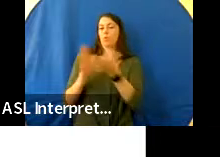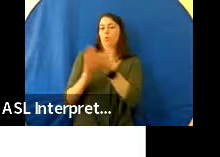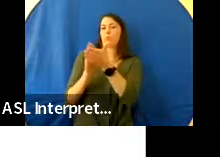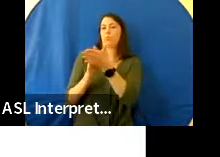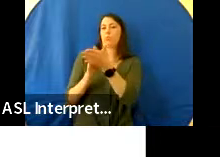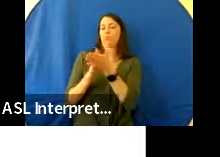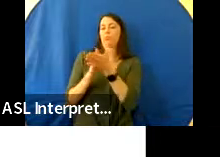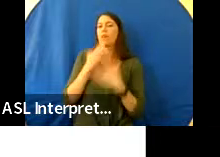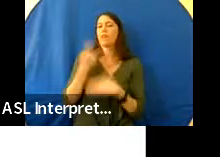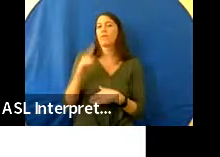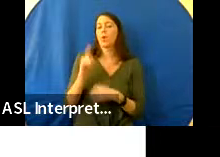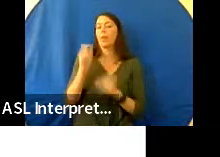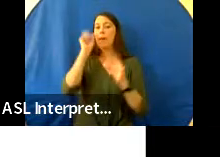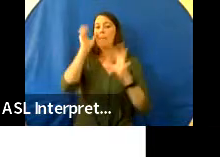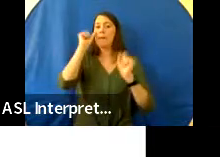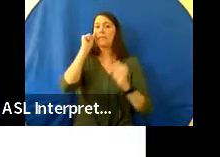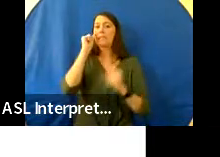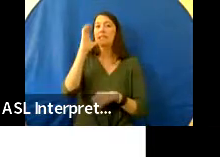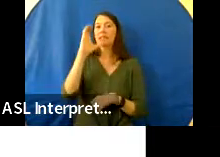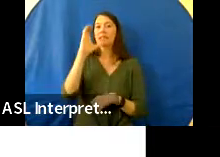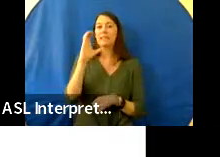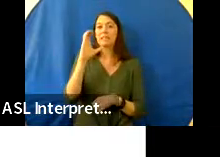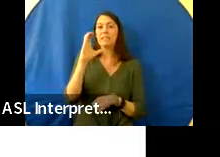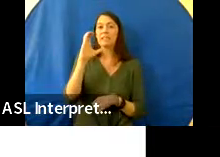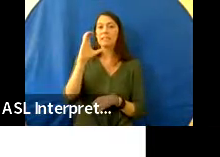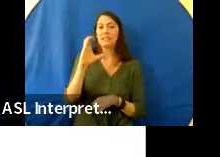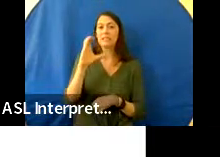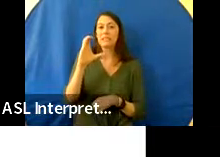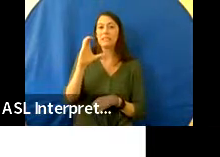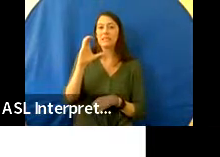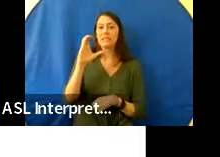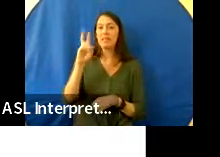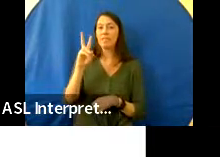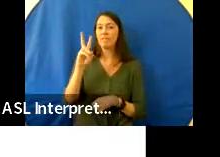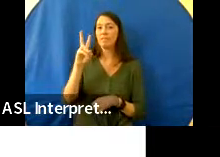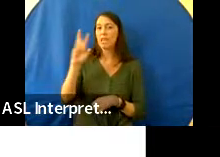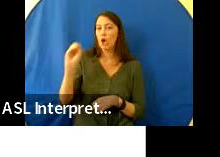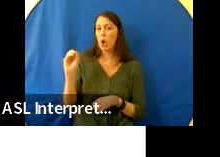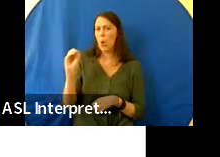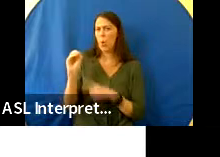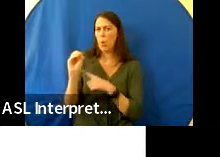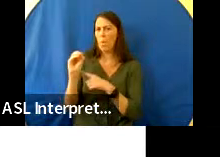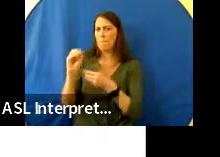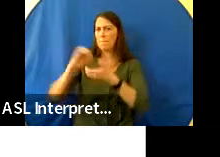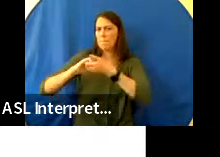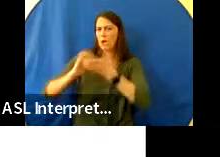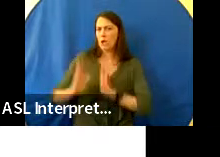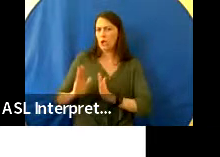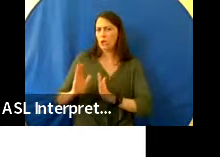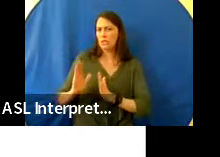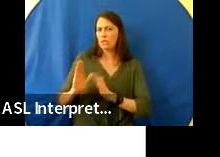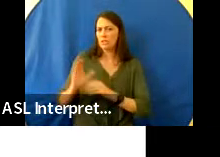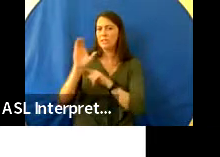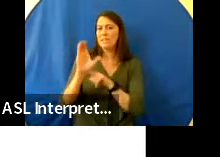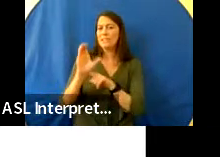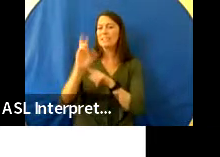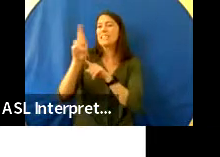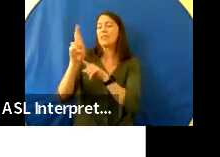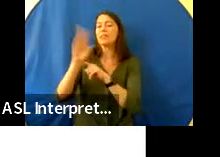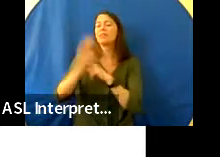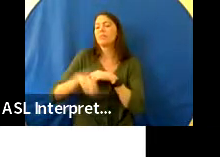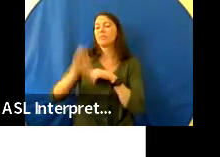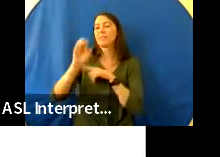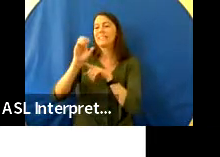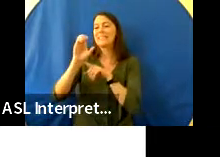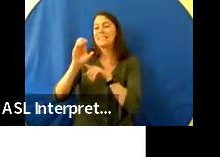partners that we've had to work with during our COVID response. I mean, they've helped us tremendously with all of our case investigations, our contact